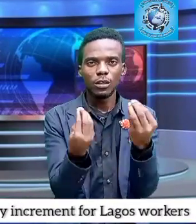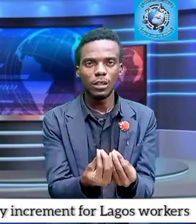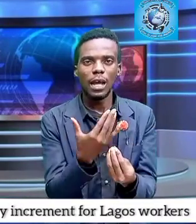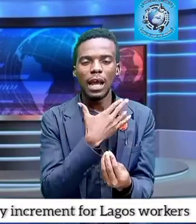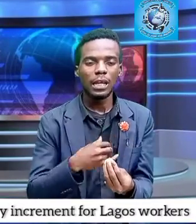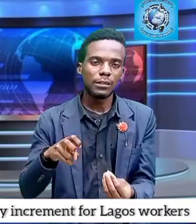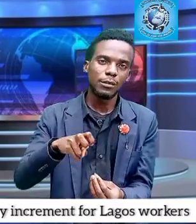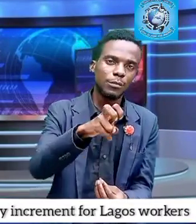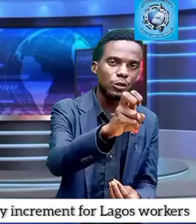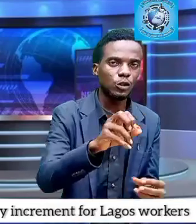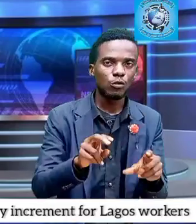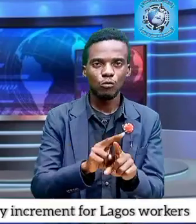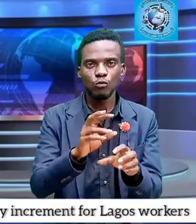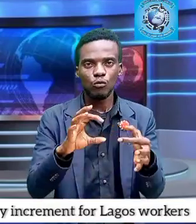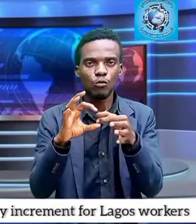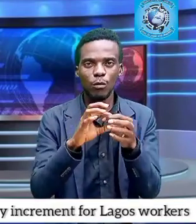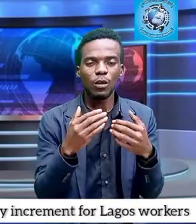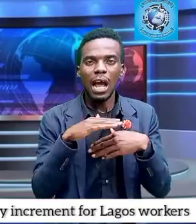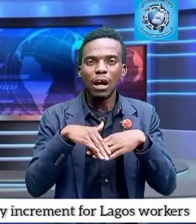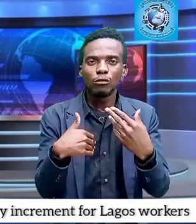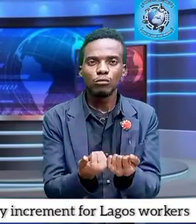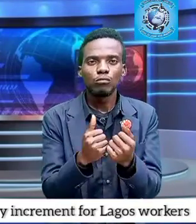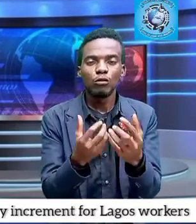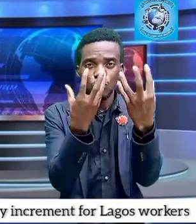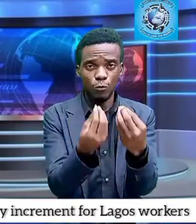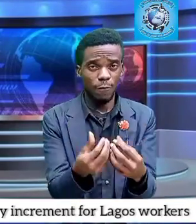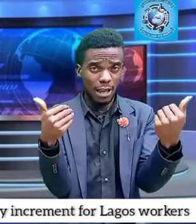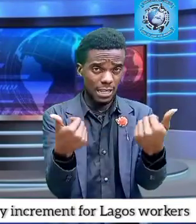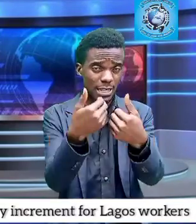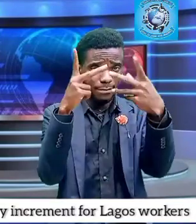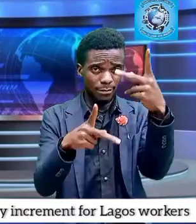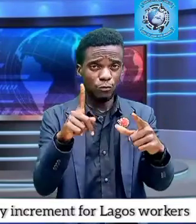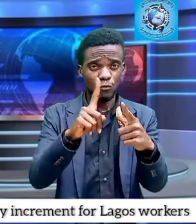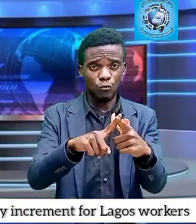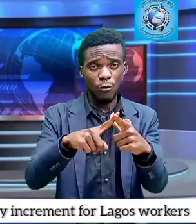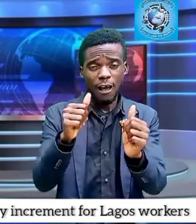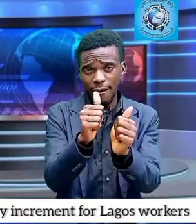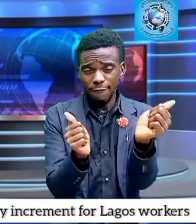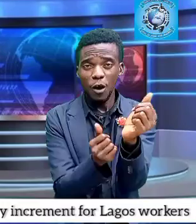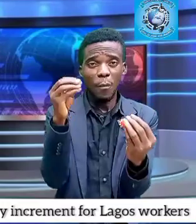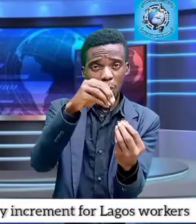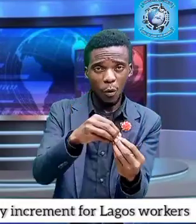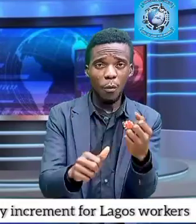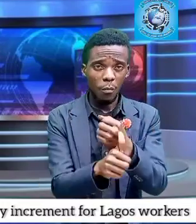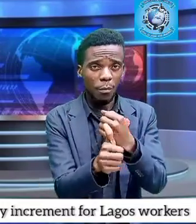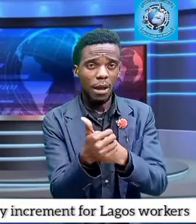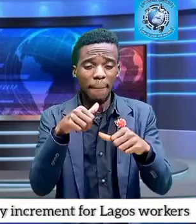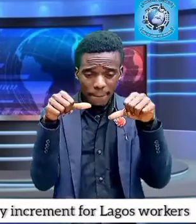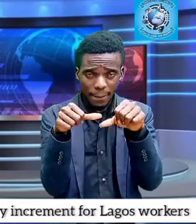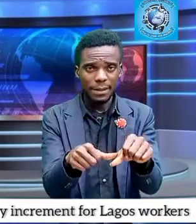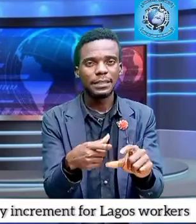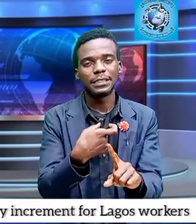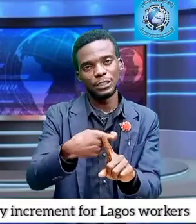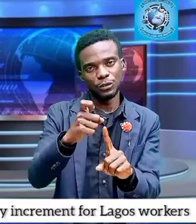transportation unions on how to attend to accident victims in order to avoid more damage and permanent injuries.